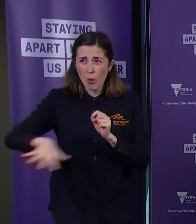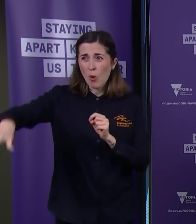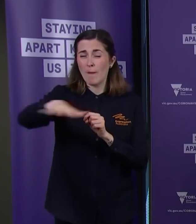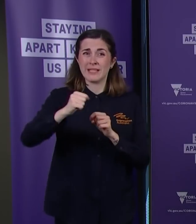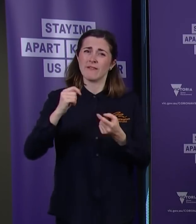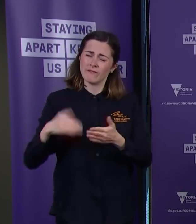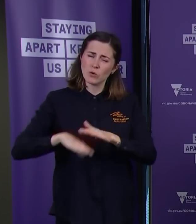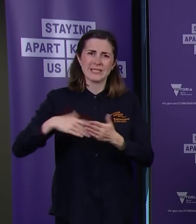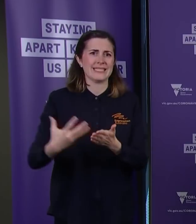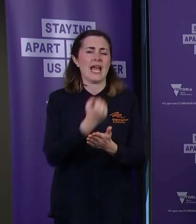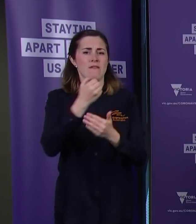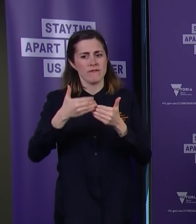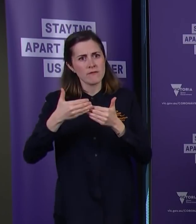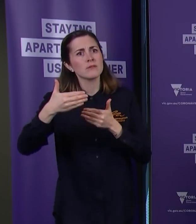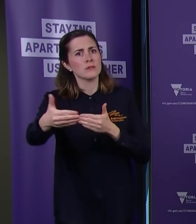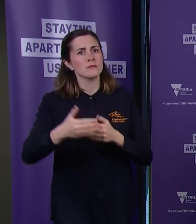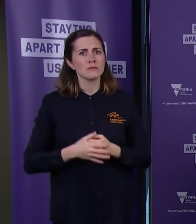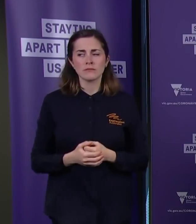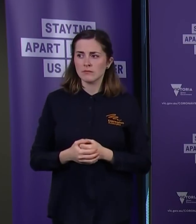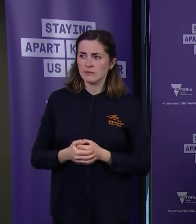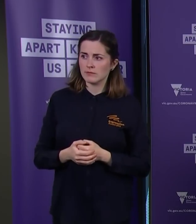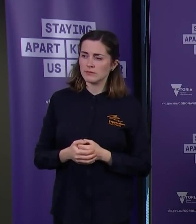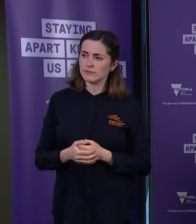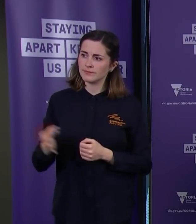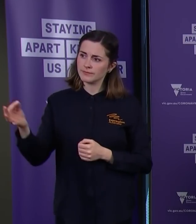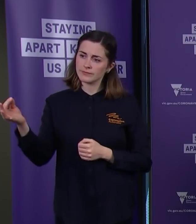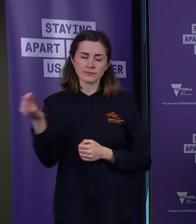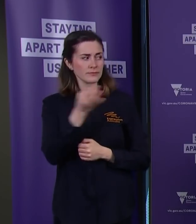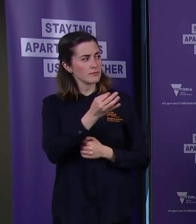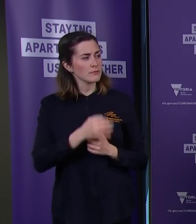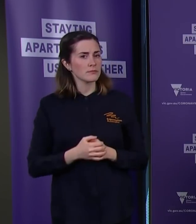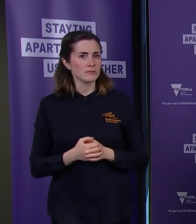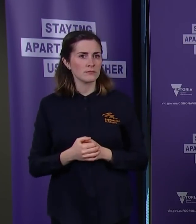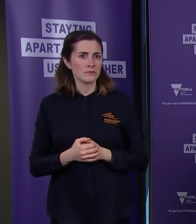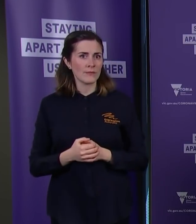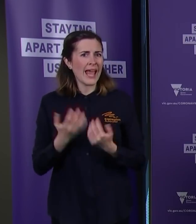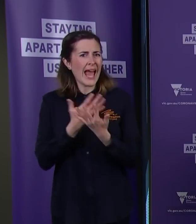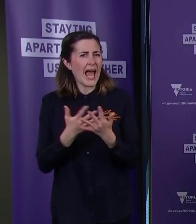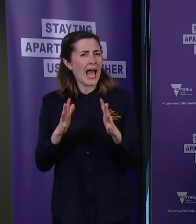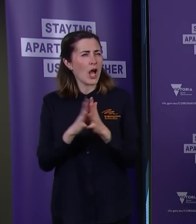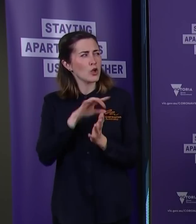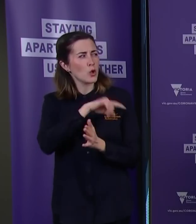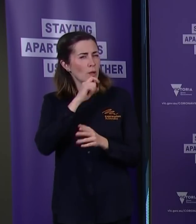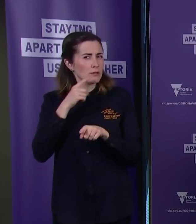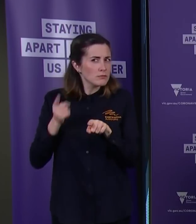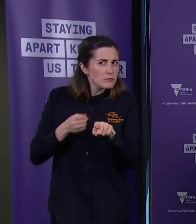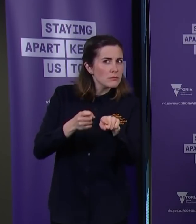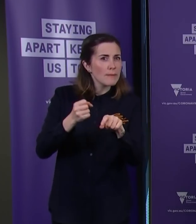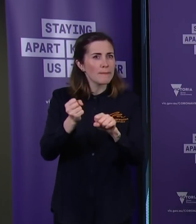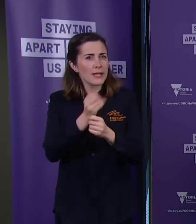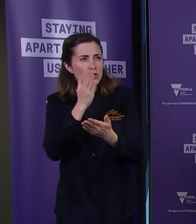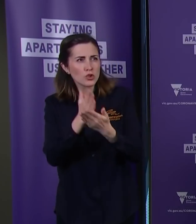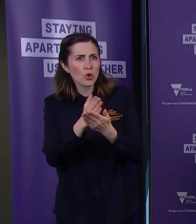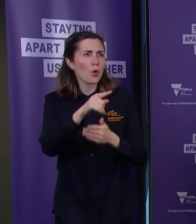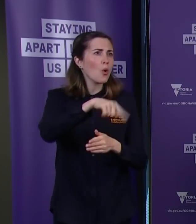pandemic continues. And how much follow-up will there be to make sure that those kinds of things are being implemented? Because we have heard over the course of the pandemic a